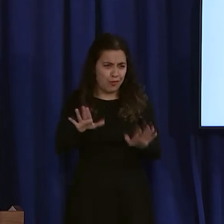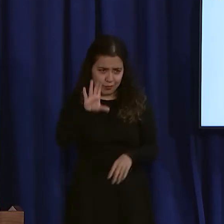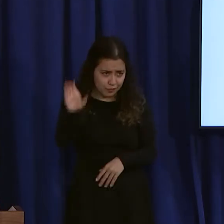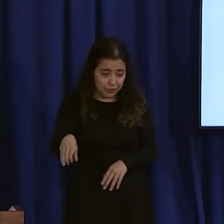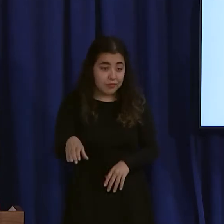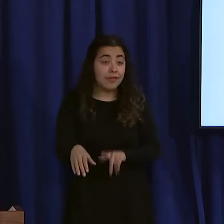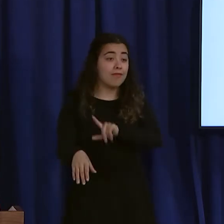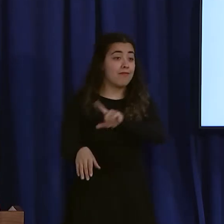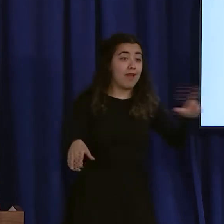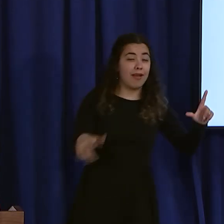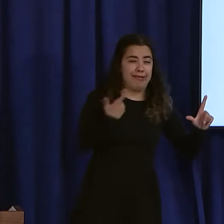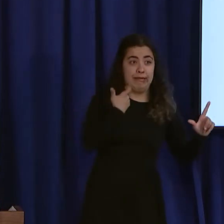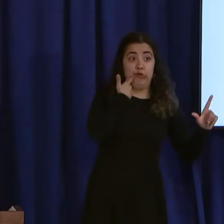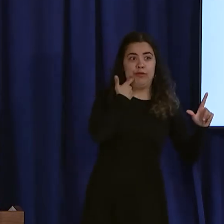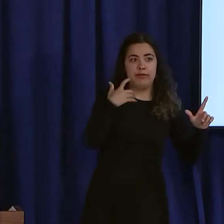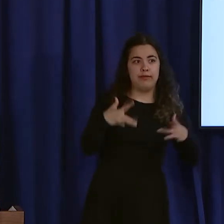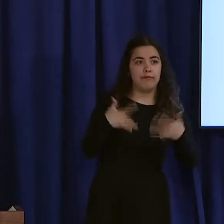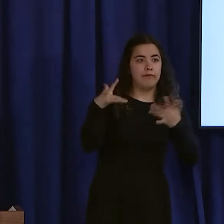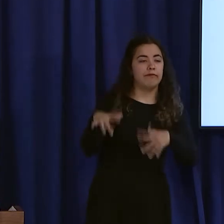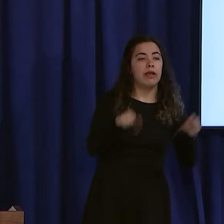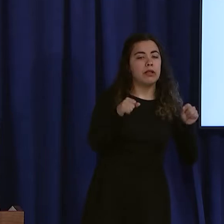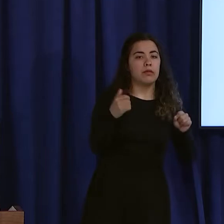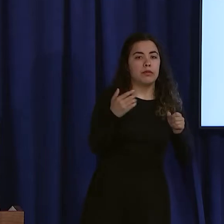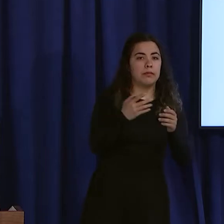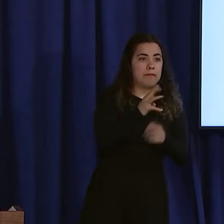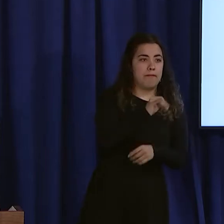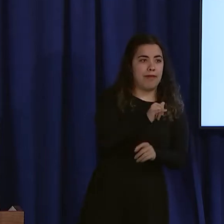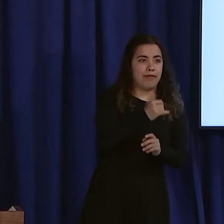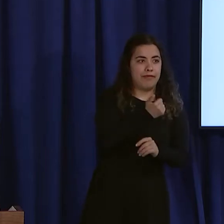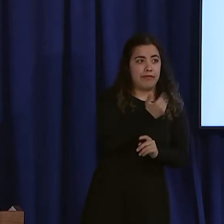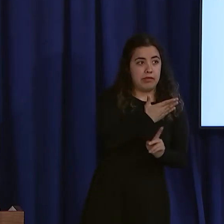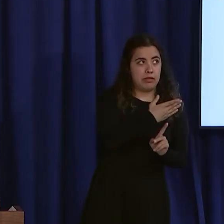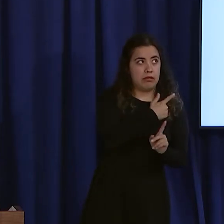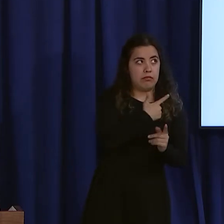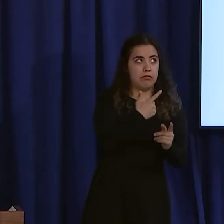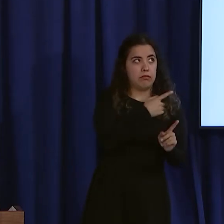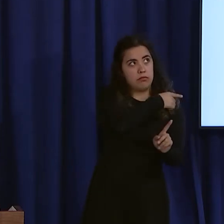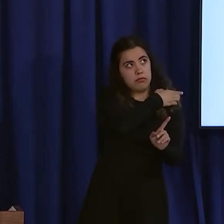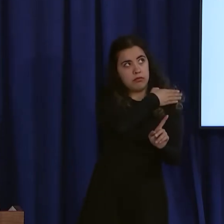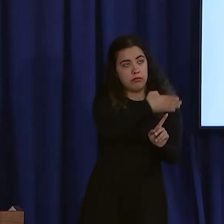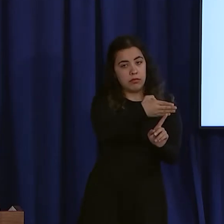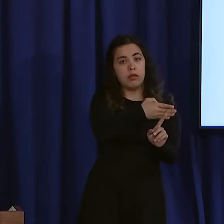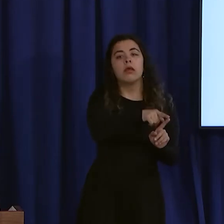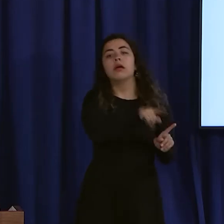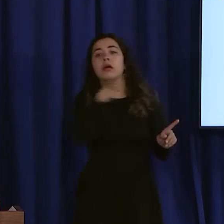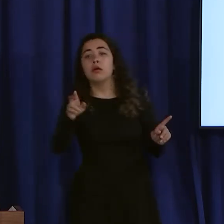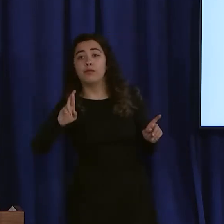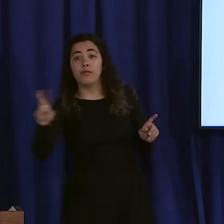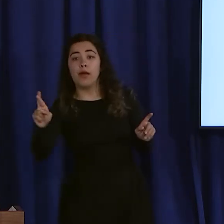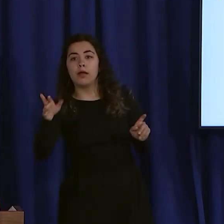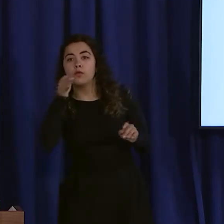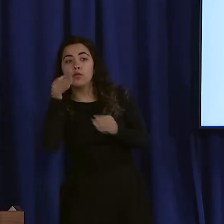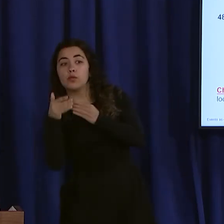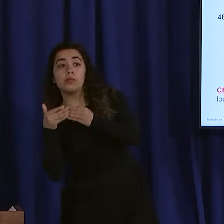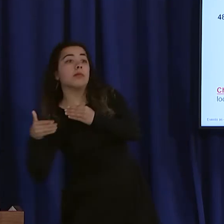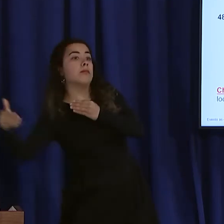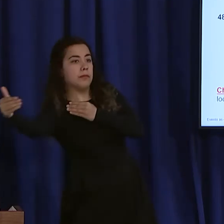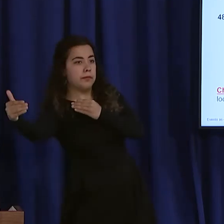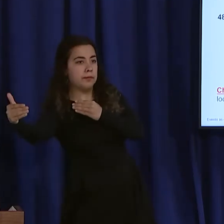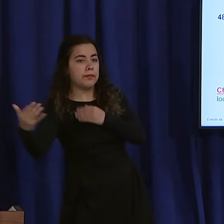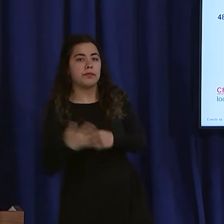most recent vaccine events through May 15th, and on the right in green, these are the ones that we have upcoming over this next